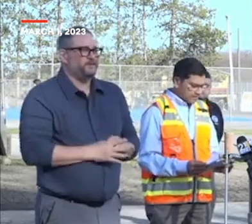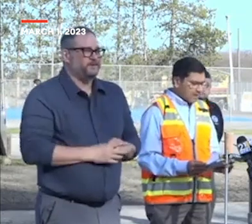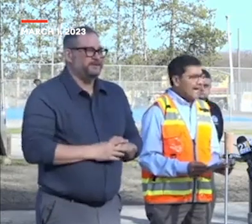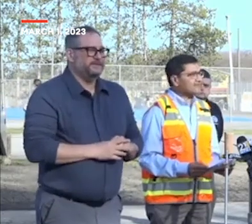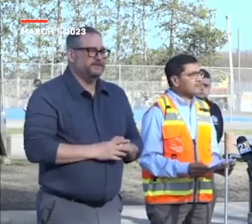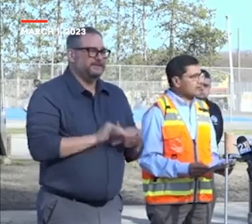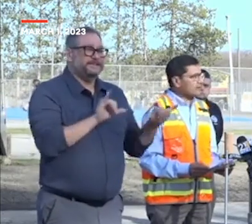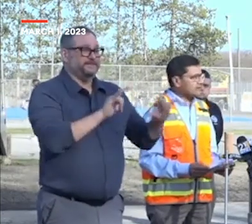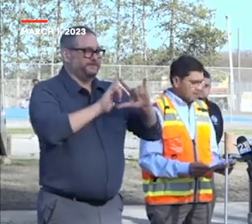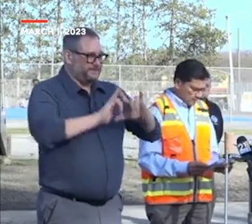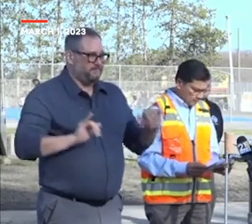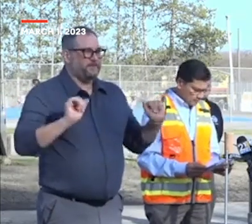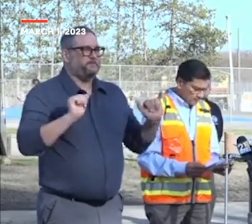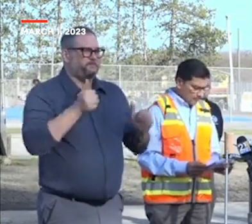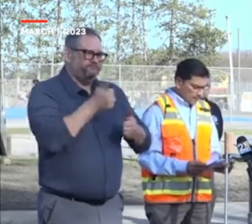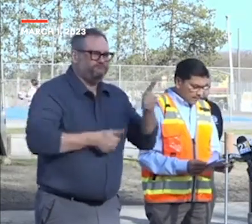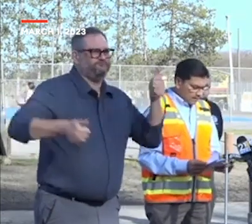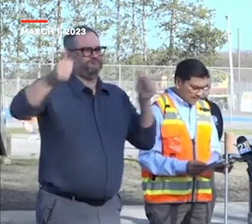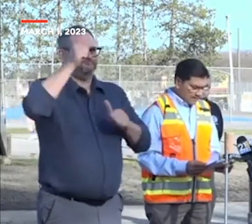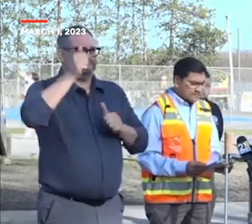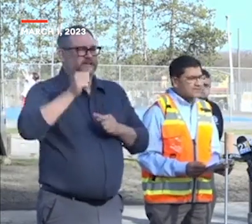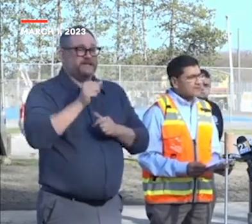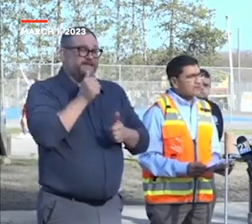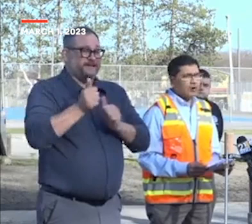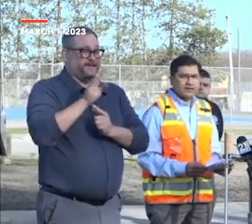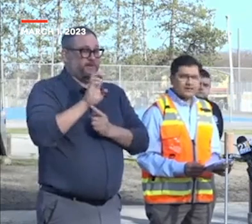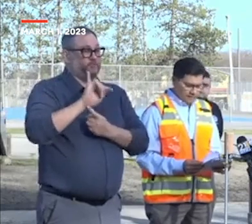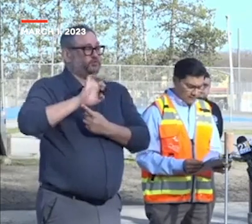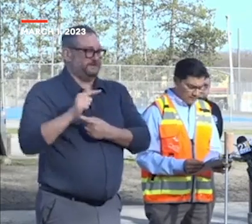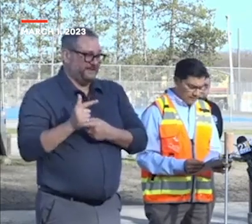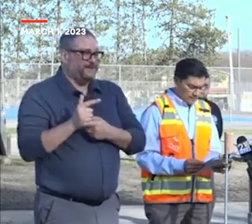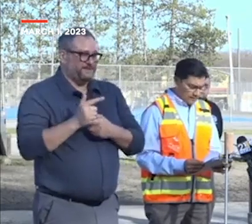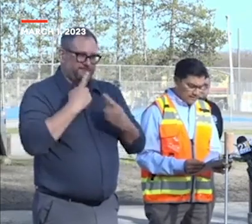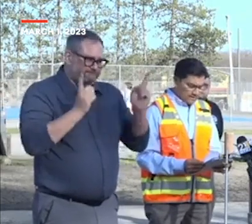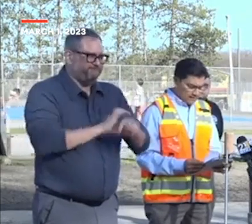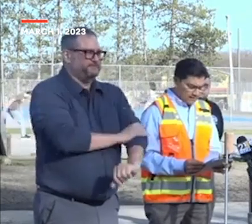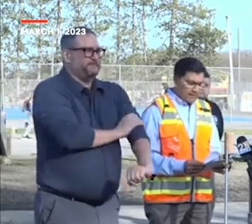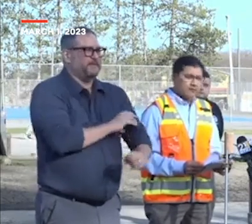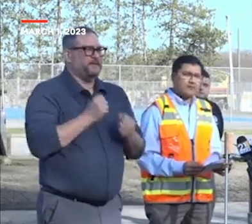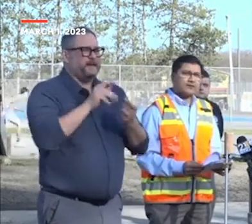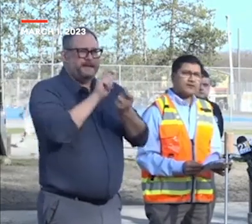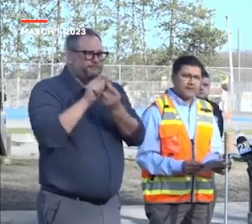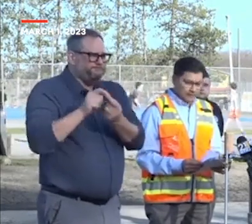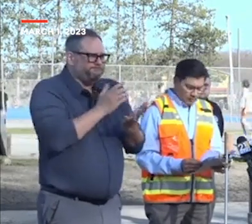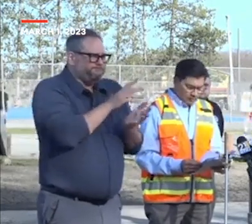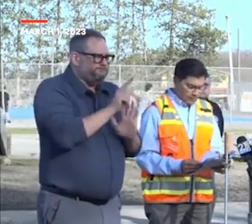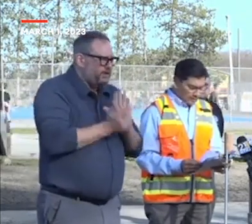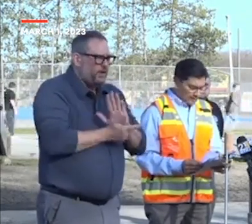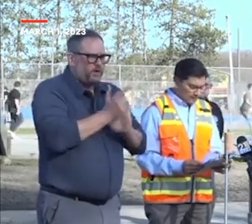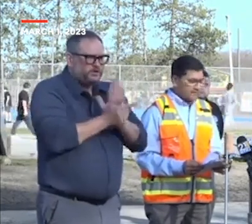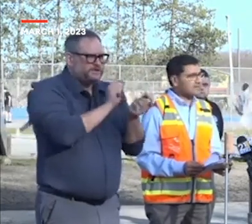Buttigieg asked Congress to do. A lot of the specific parts of their bill stemmed from the